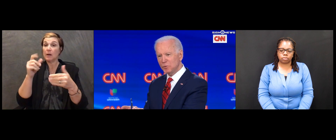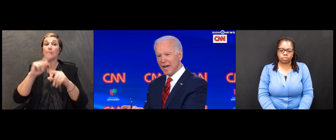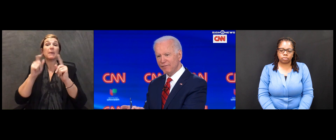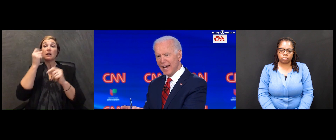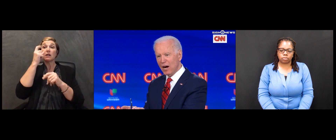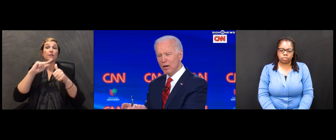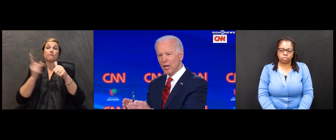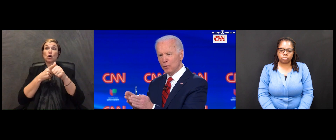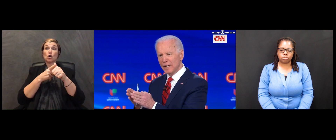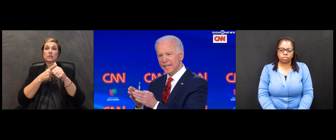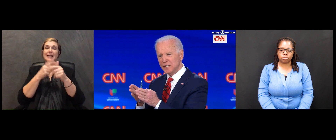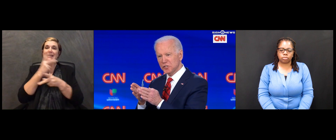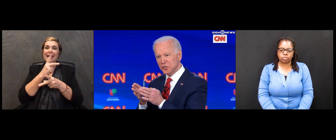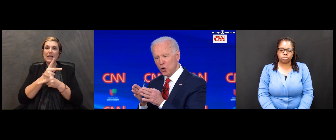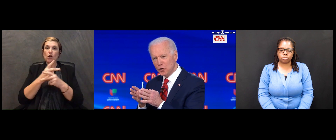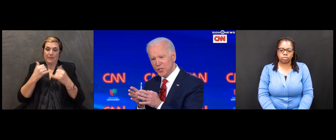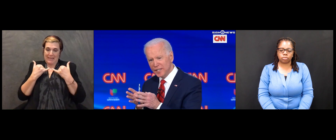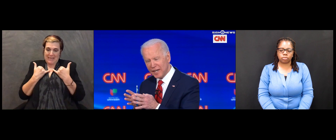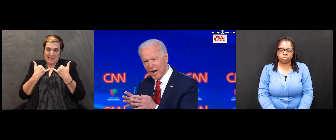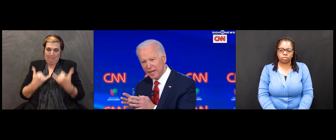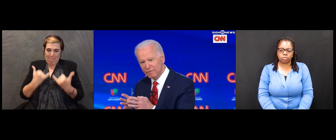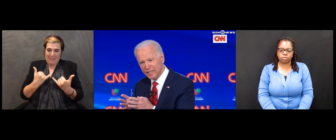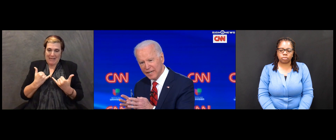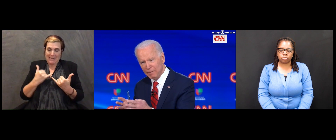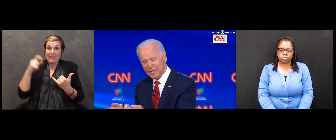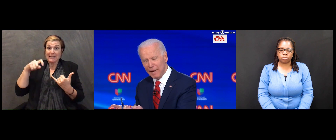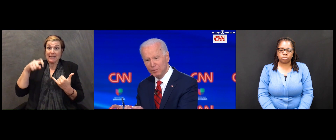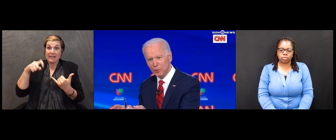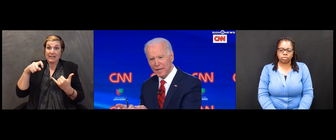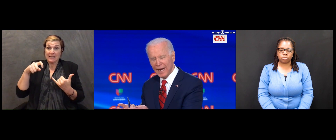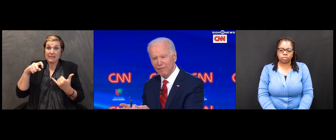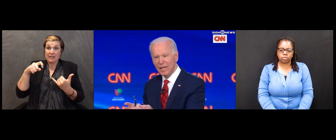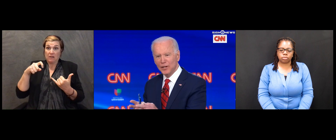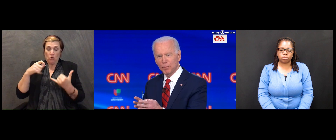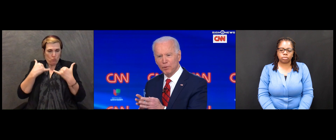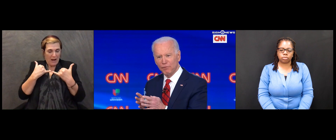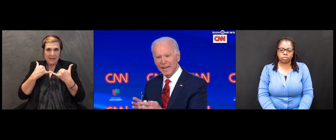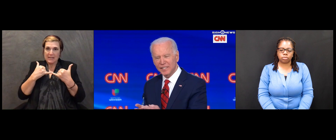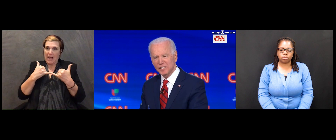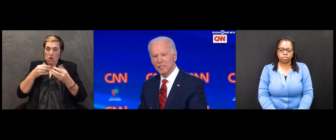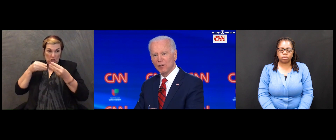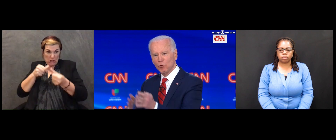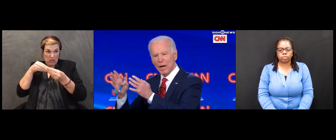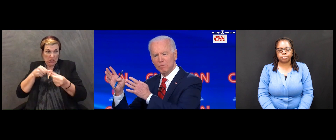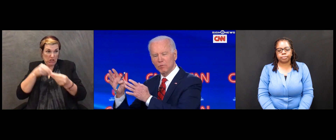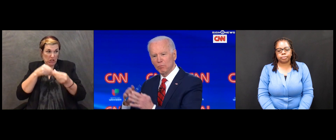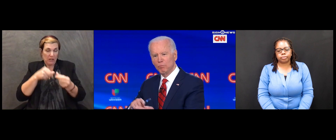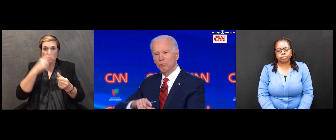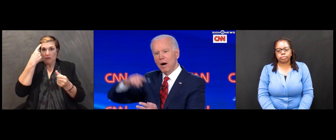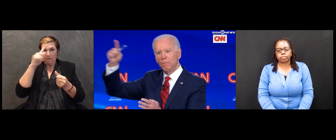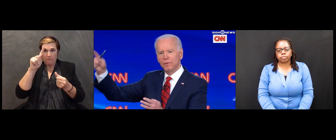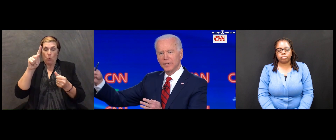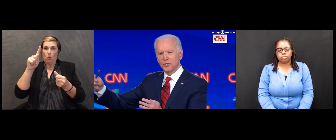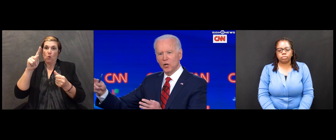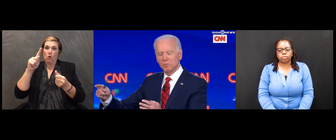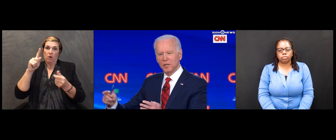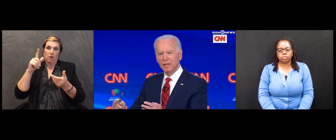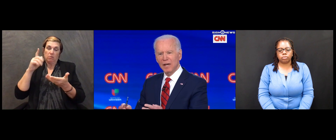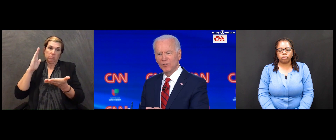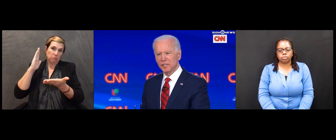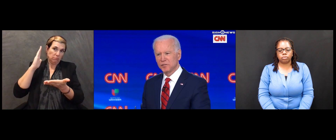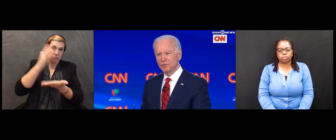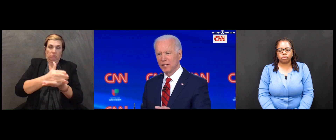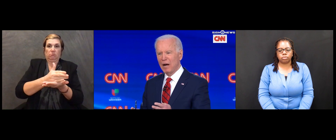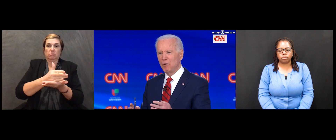immediate needs we have now relating to surging the kind of a capability we have to prevent this great bump in terms